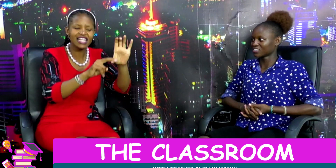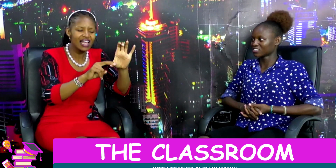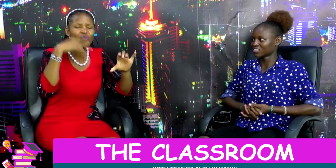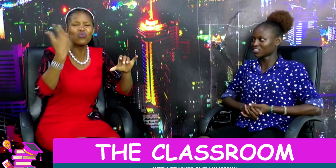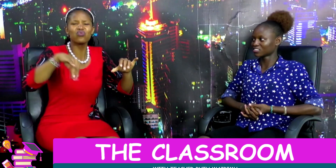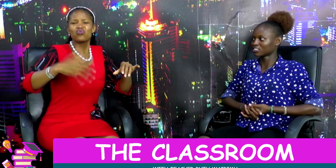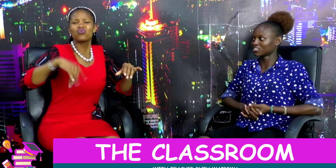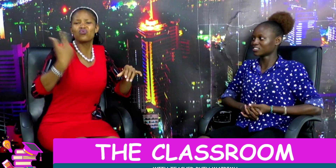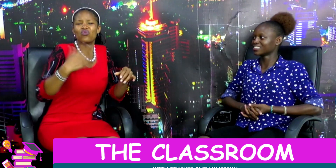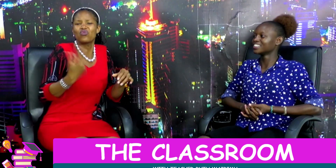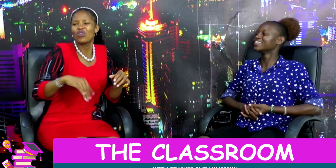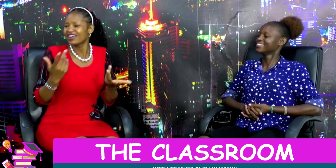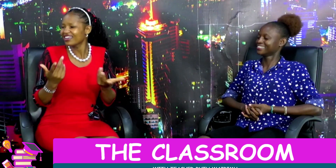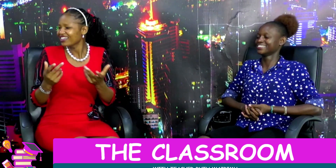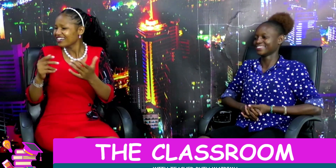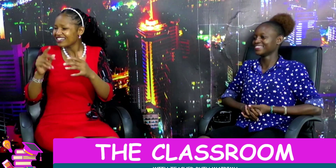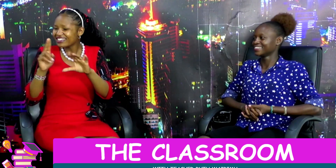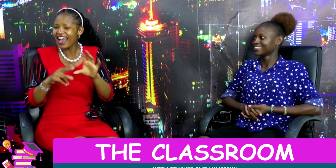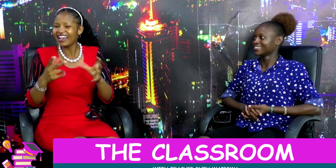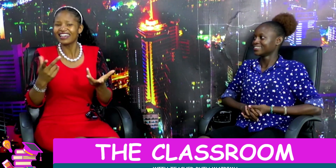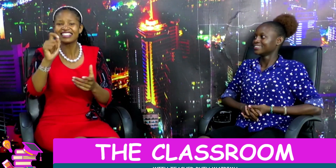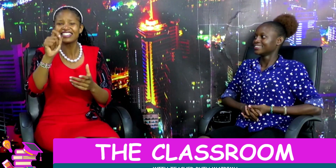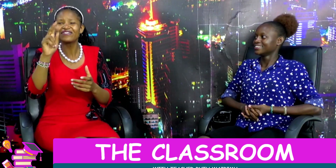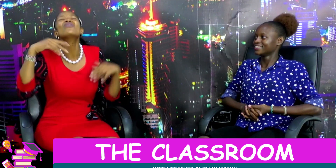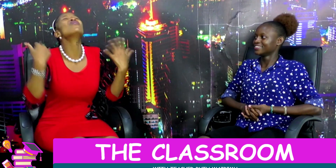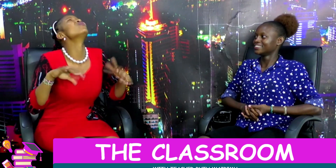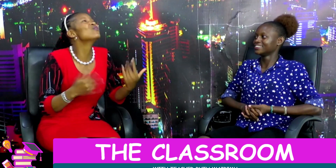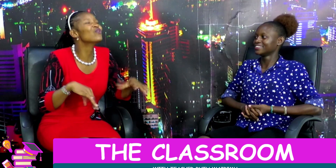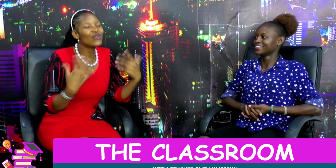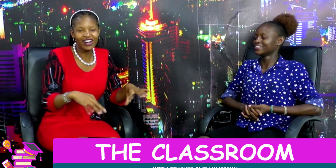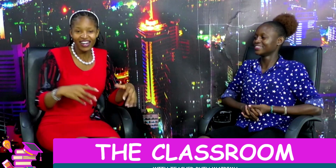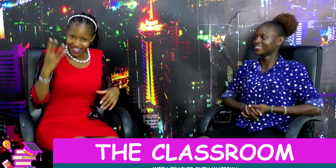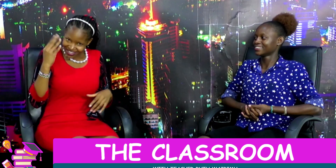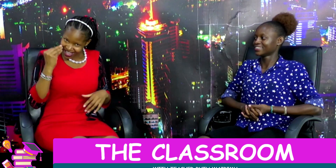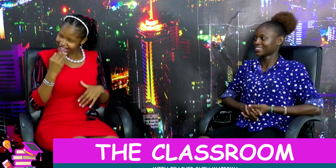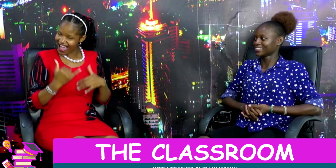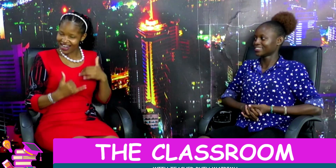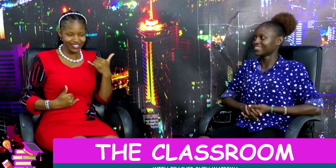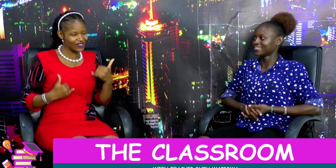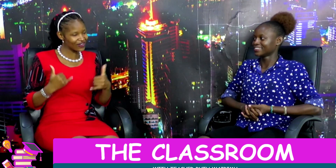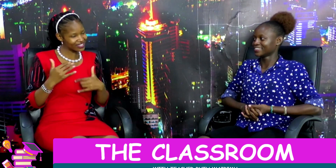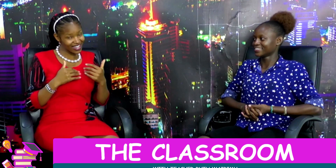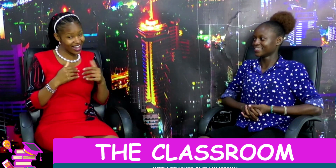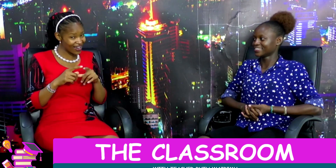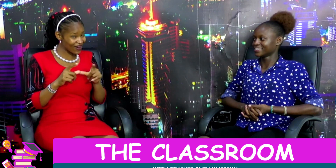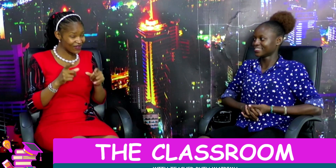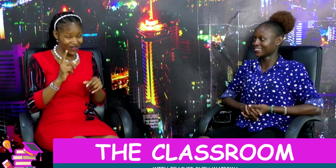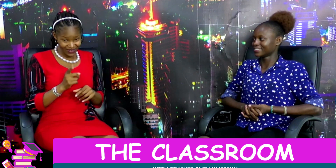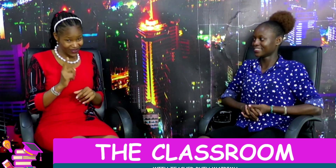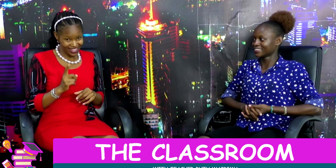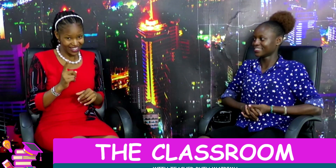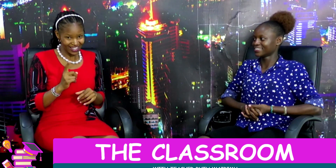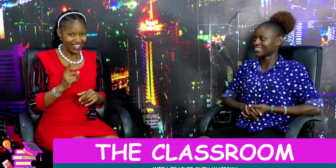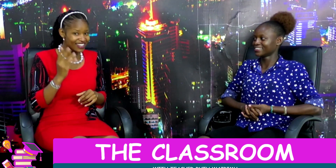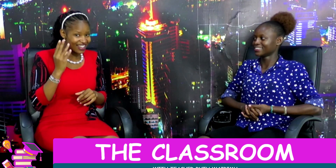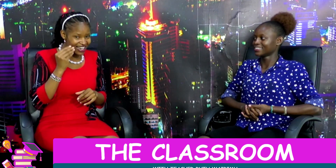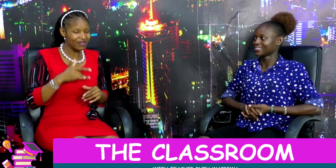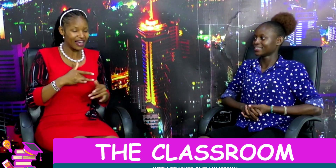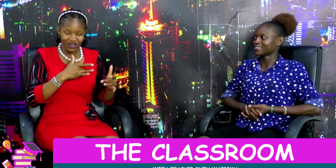signs of different things, example, a chair, a TV, And I really like how they get